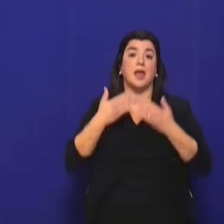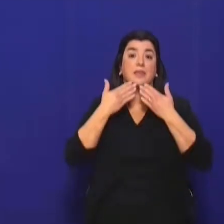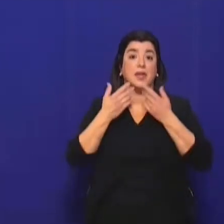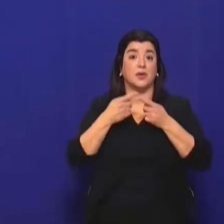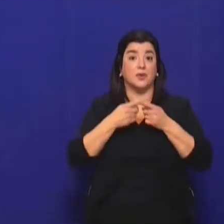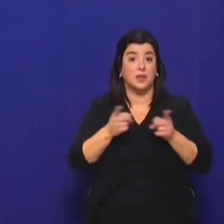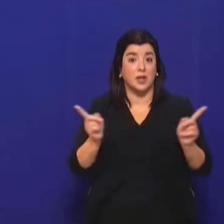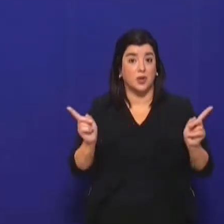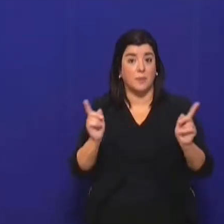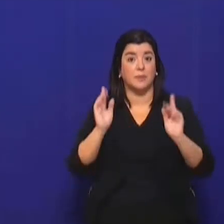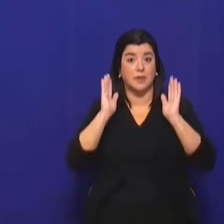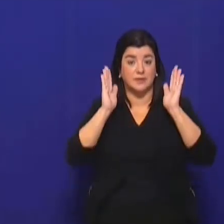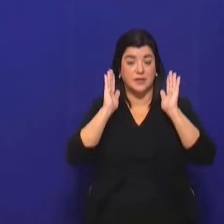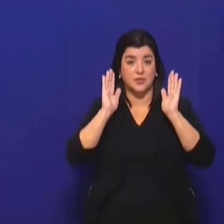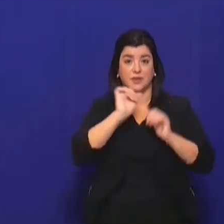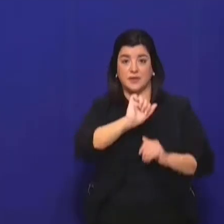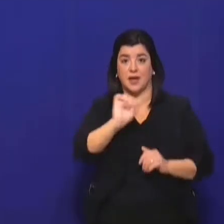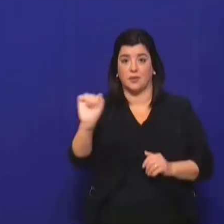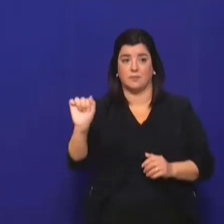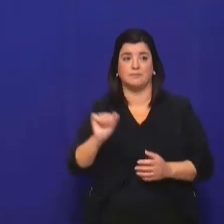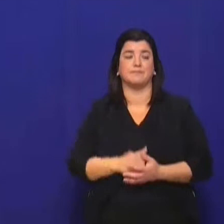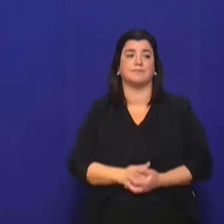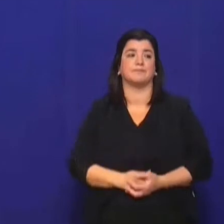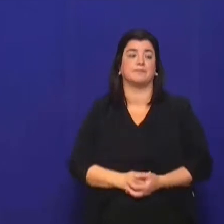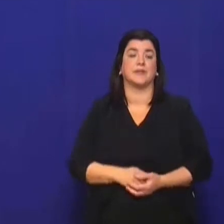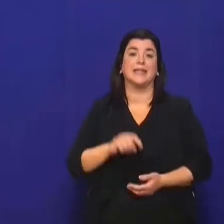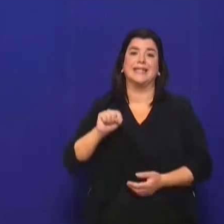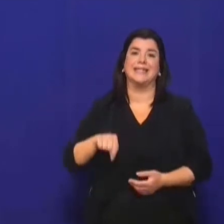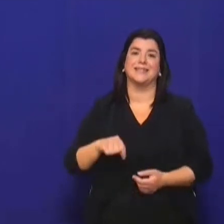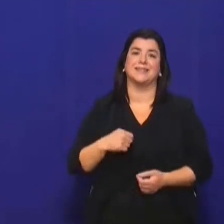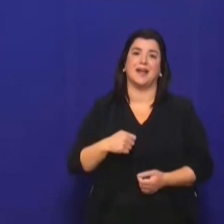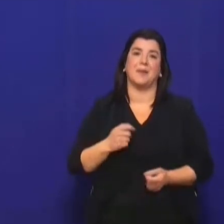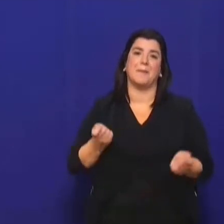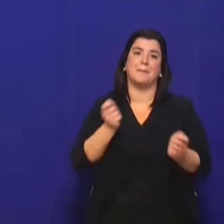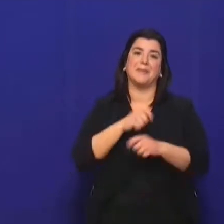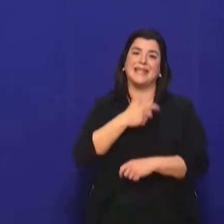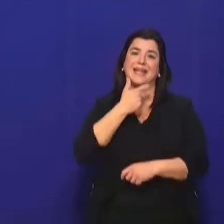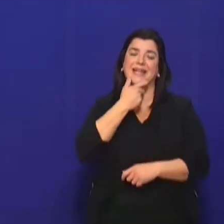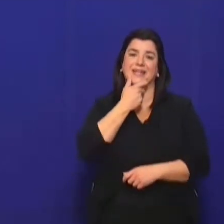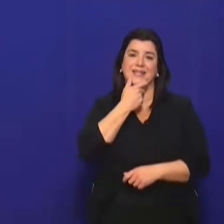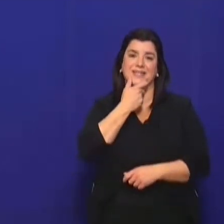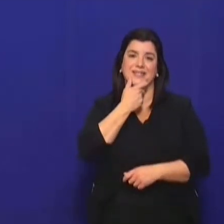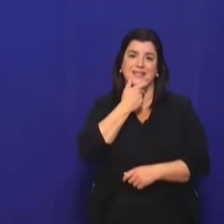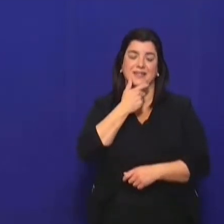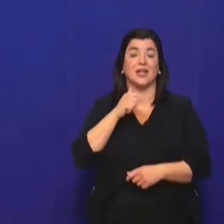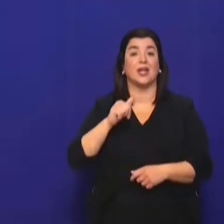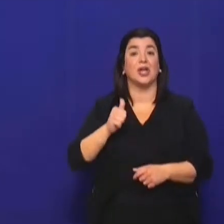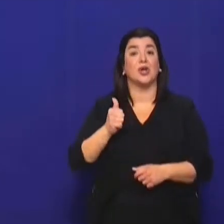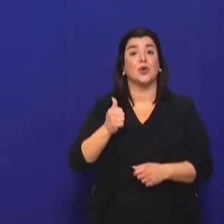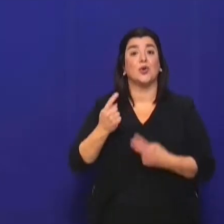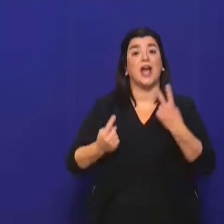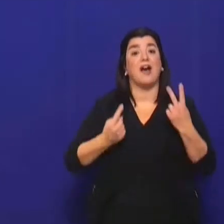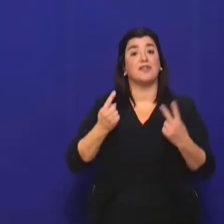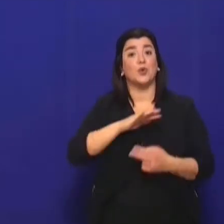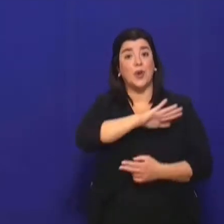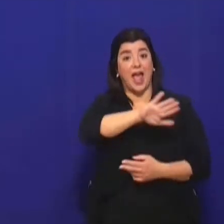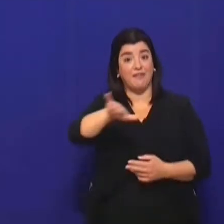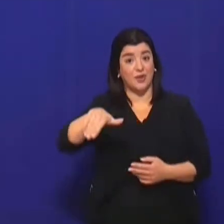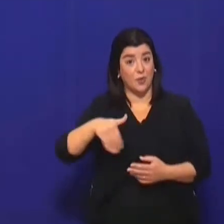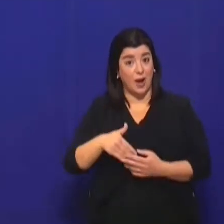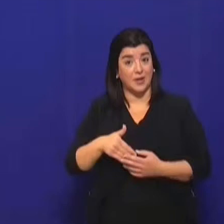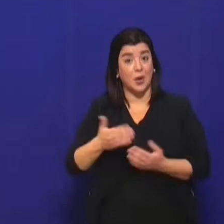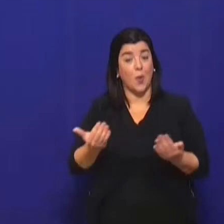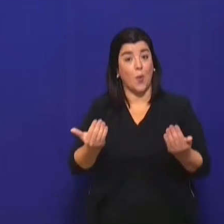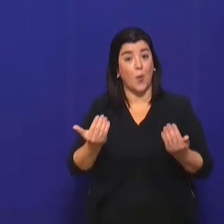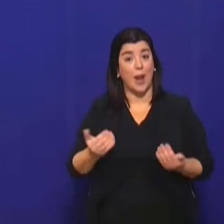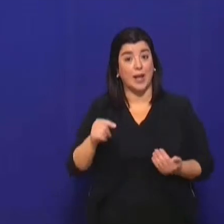Ringrazzjakom tal-attenzjoni tagħkom. Message in English. Good afternoon, everyone. Welcome to this